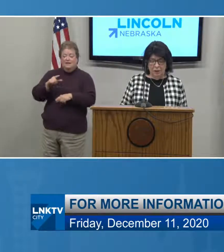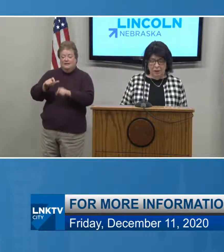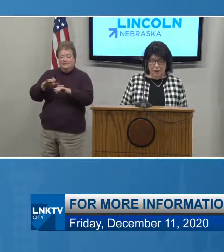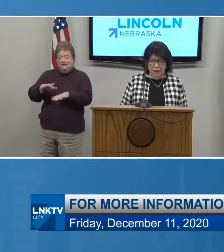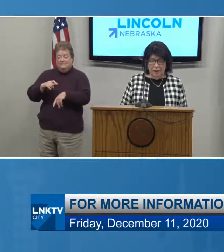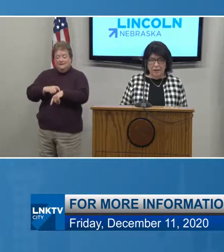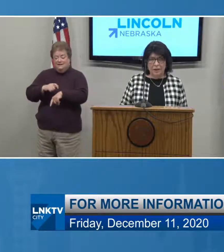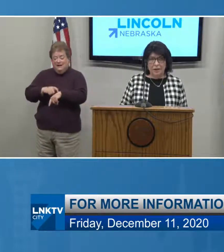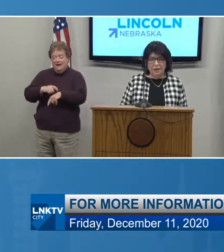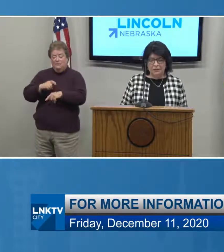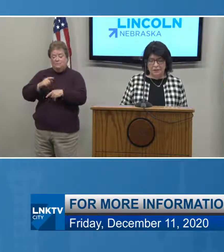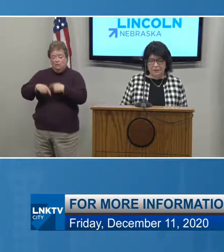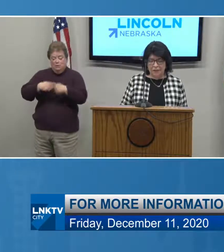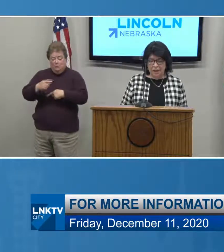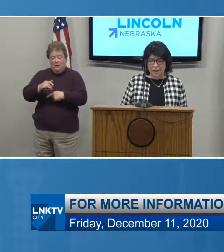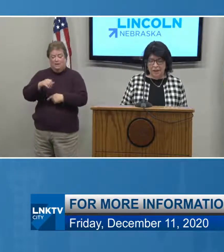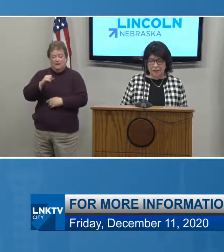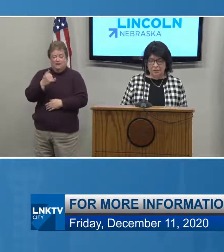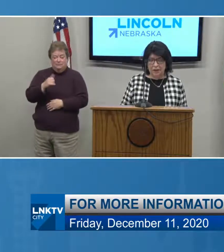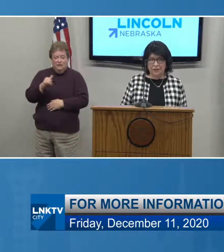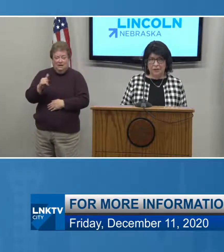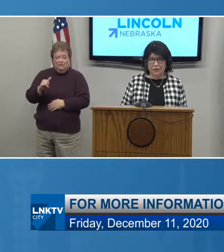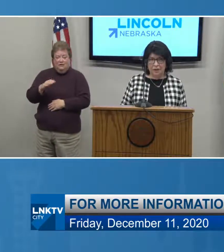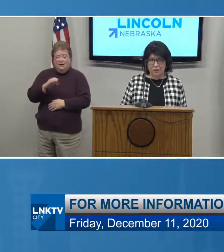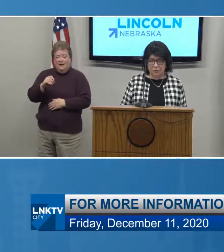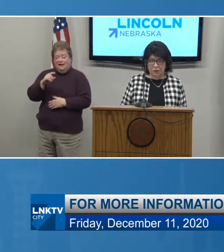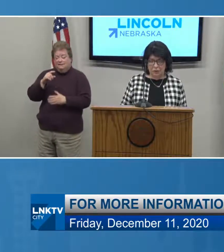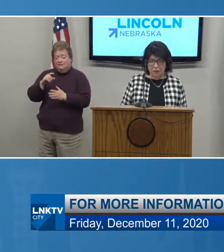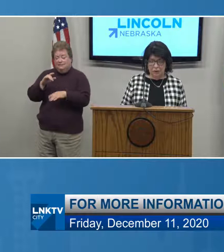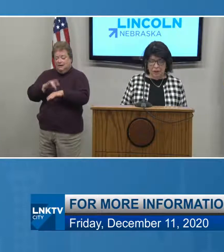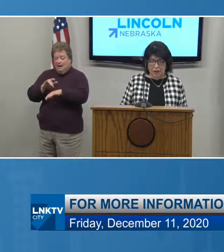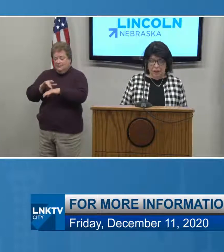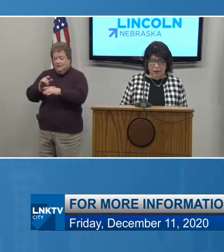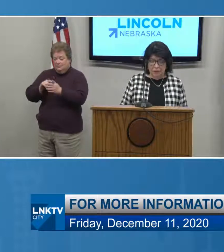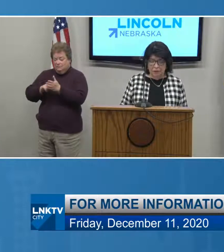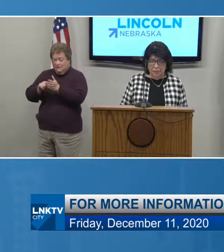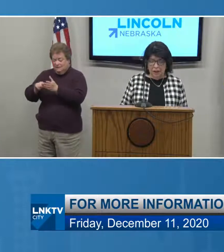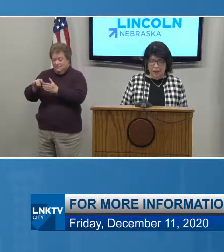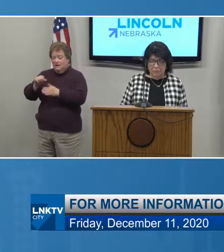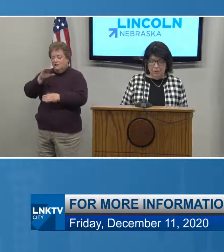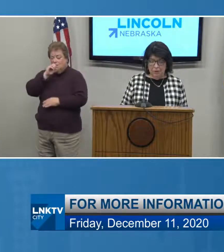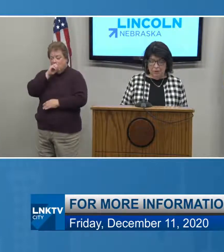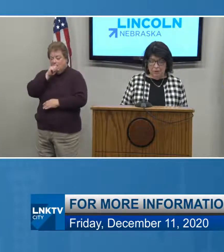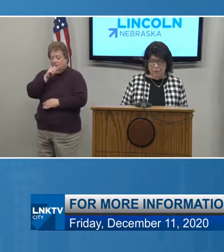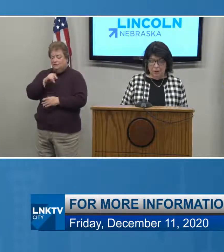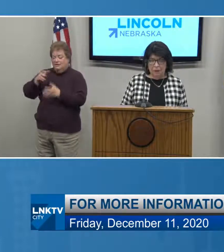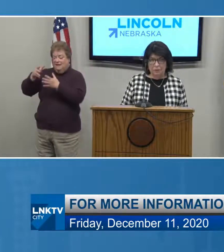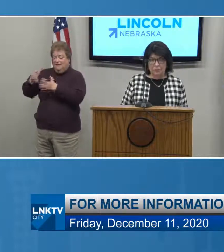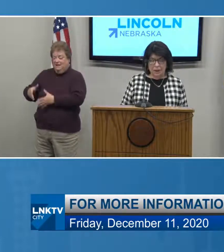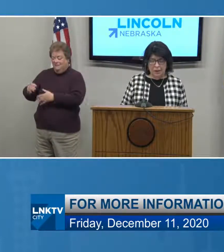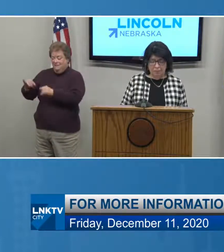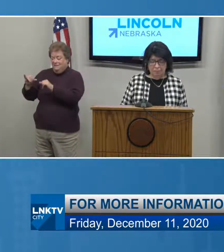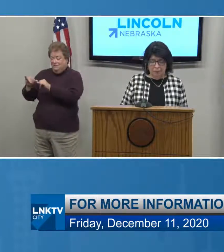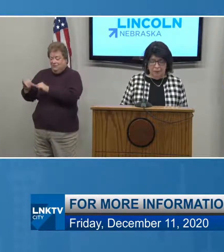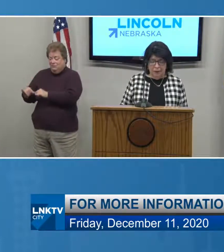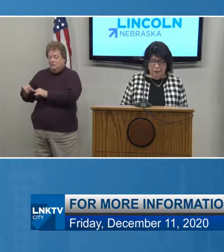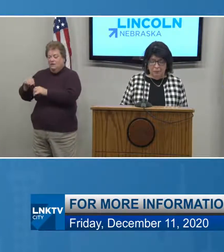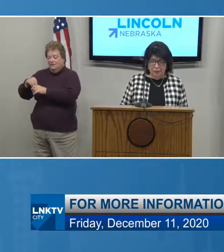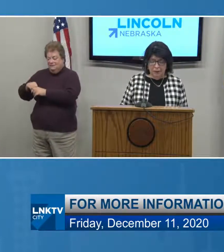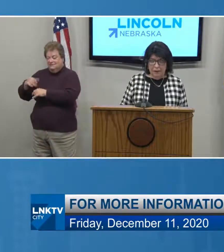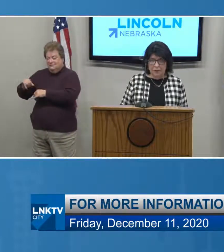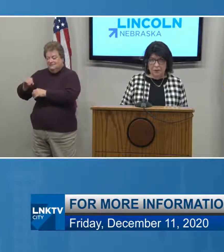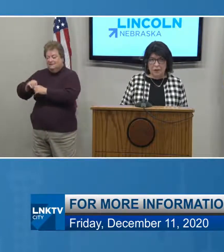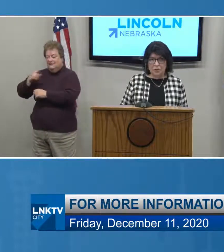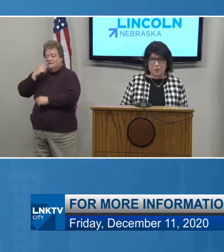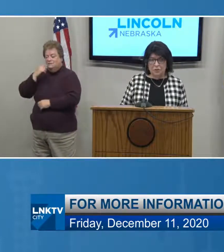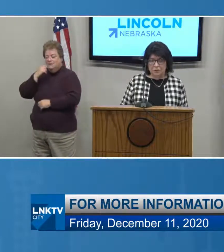yellow, connected cases and contact tracing are in orange, and the remaining metrics remain in red. You will